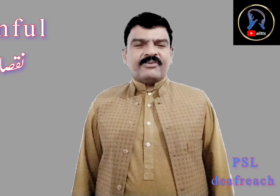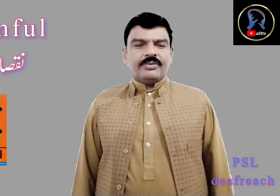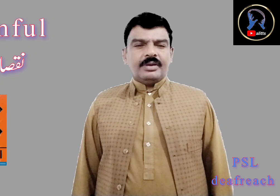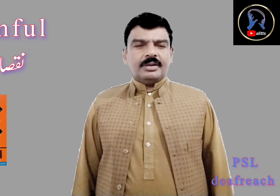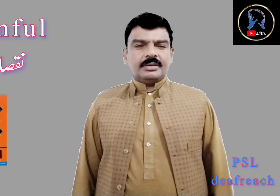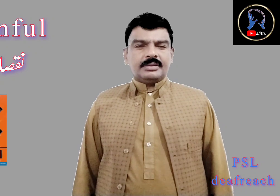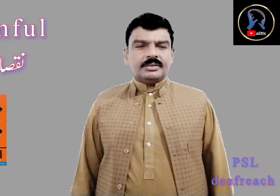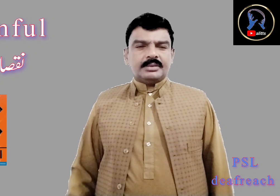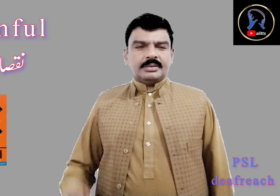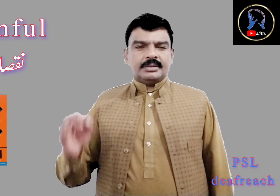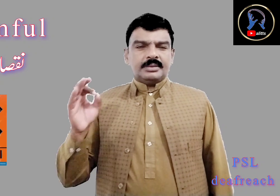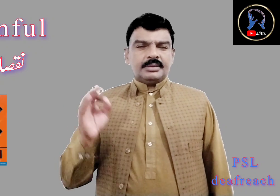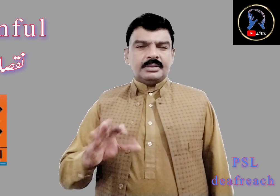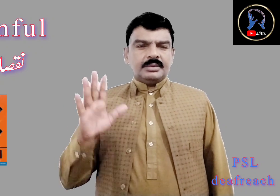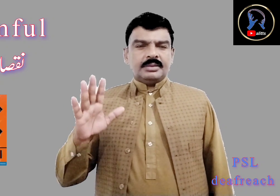harmful